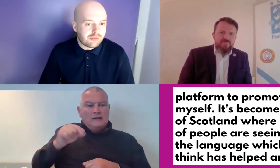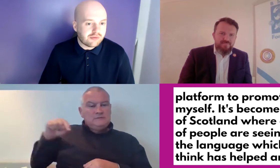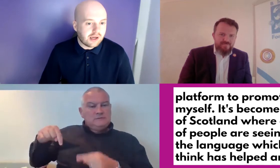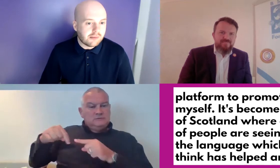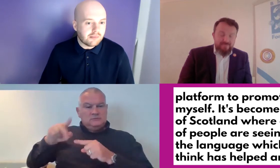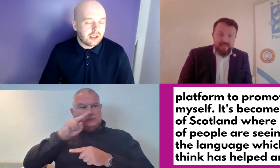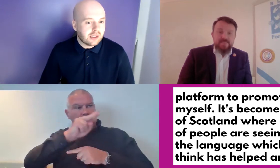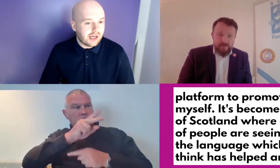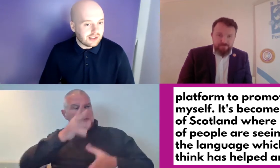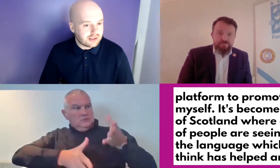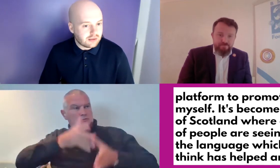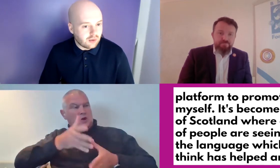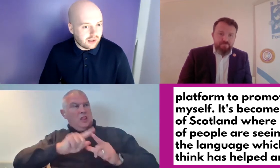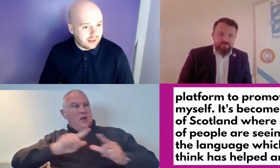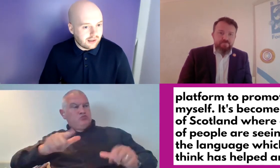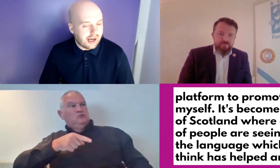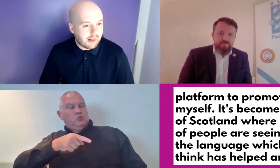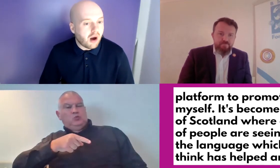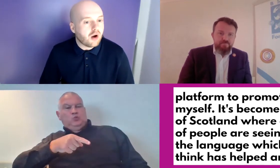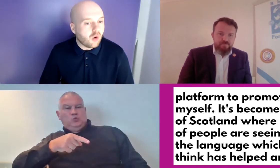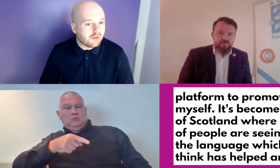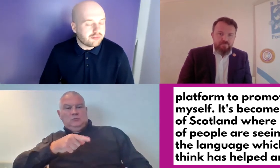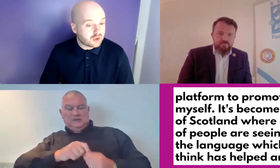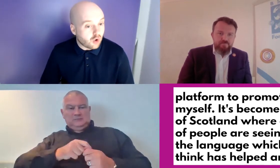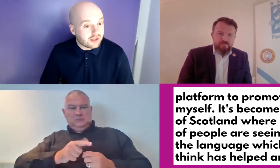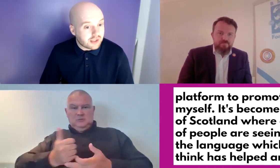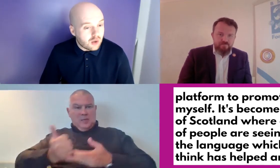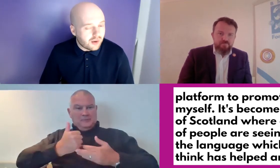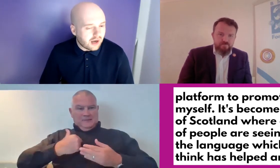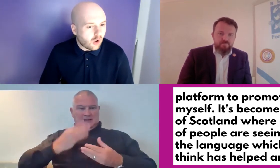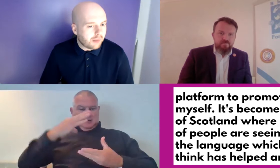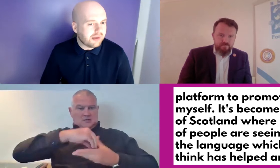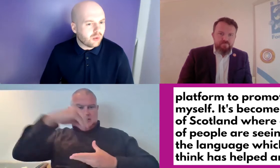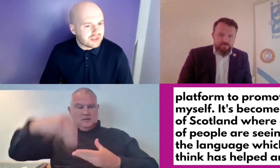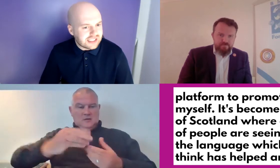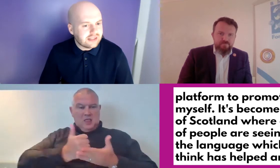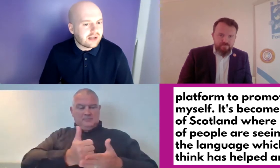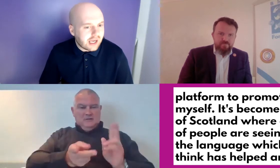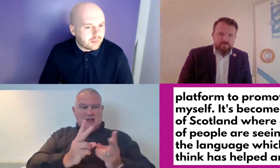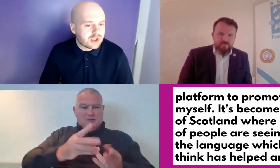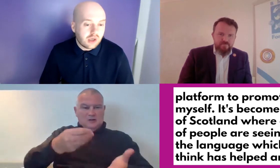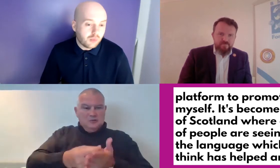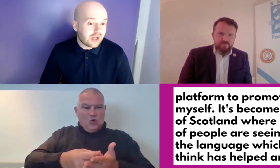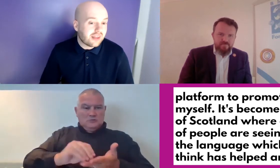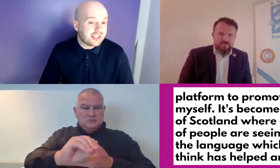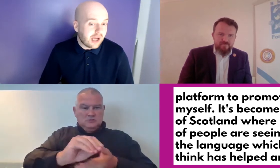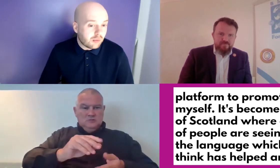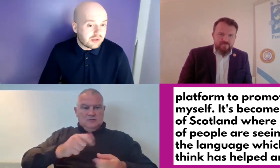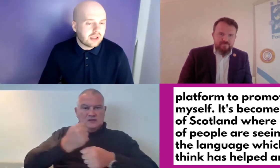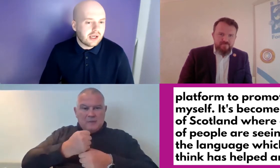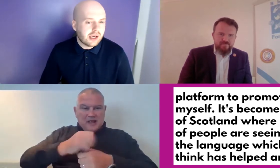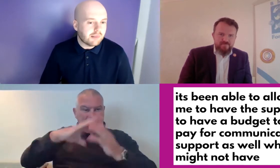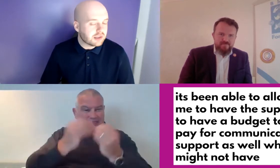myself. It's, you know, a part of Scotland now where a lot of people are seeing the language, which I think's